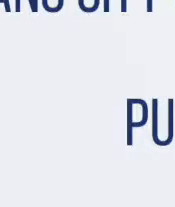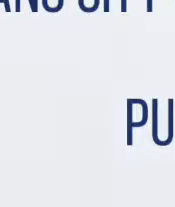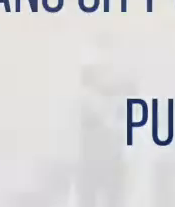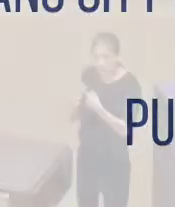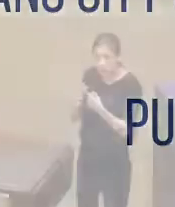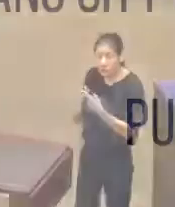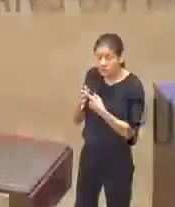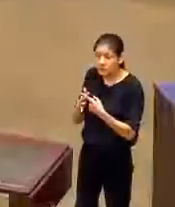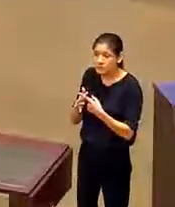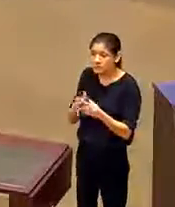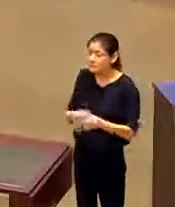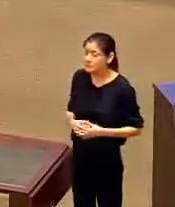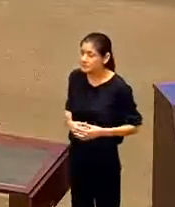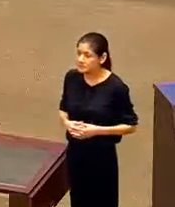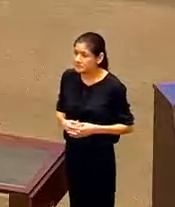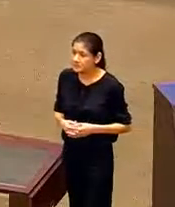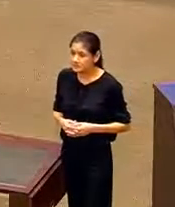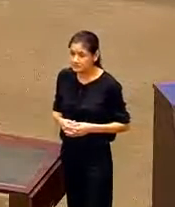Start up.